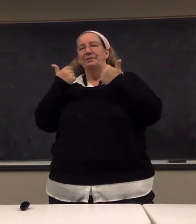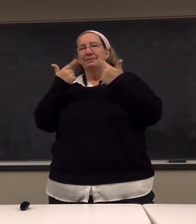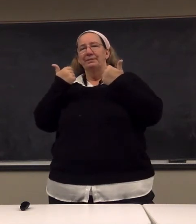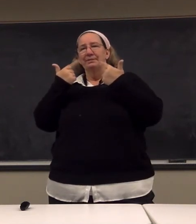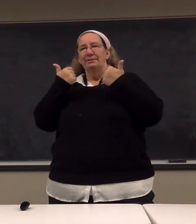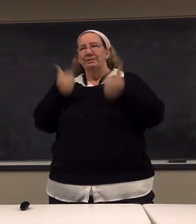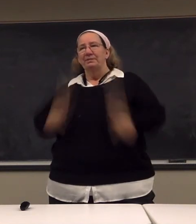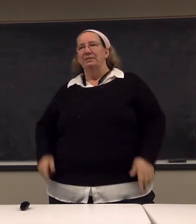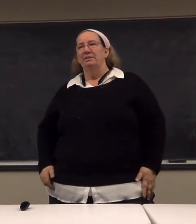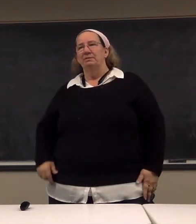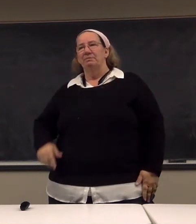Depressed.